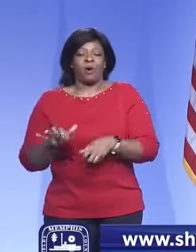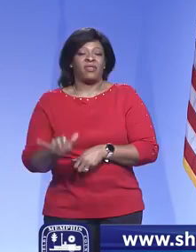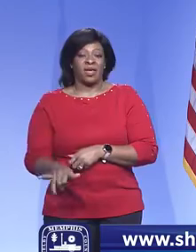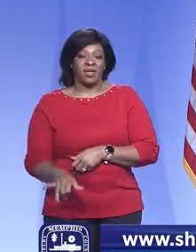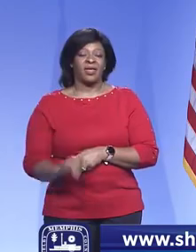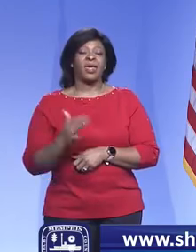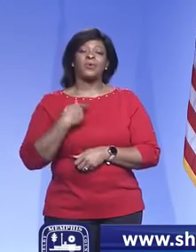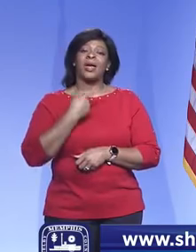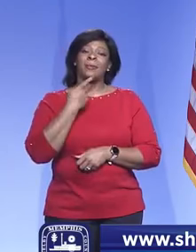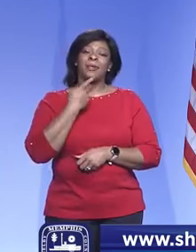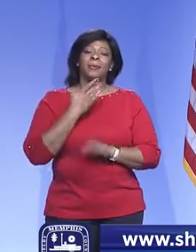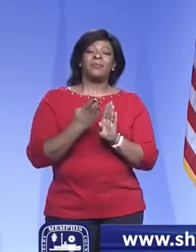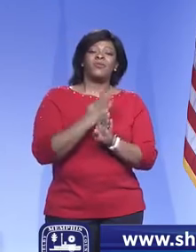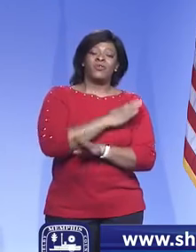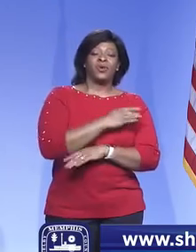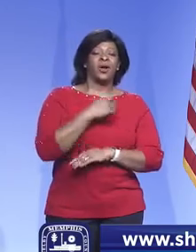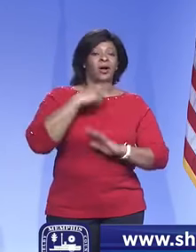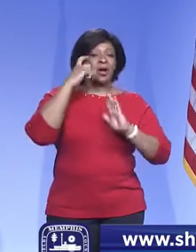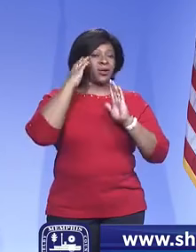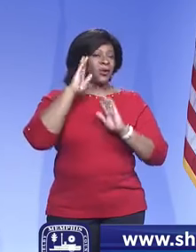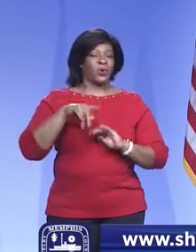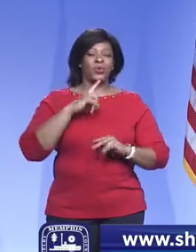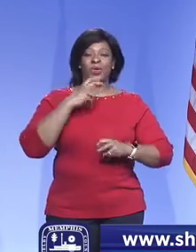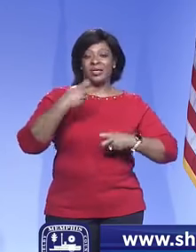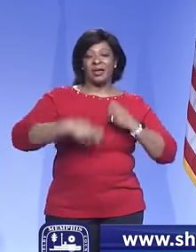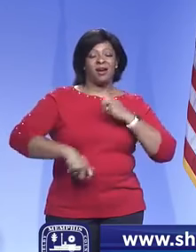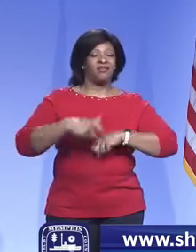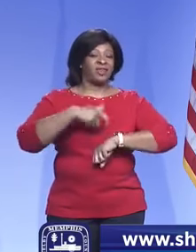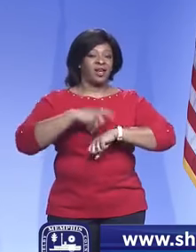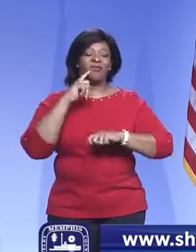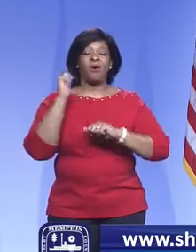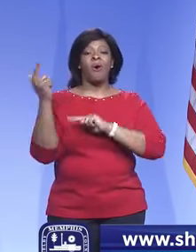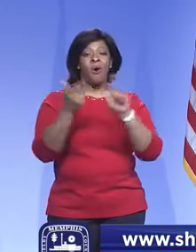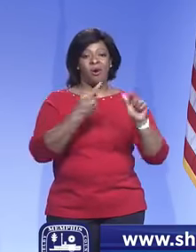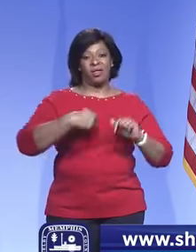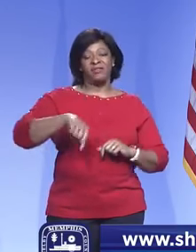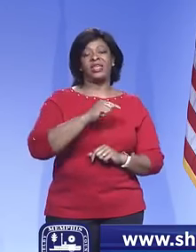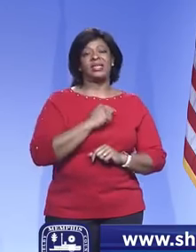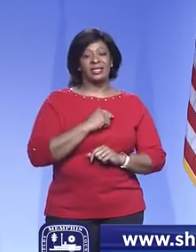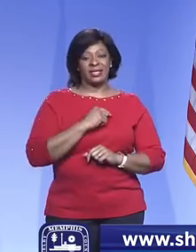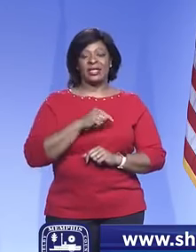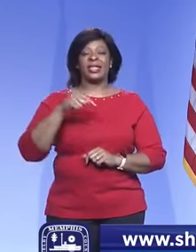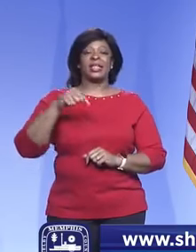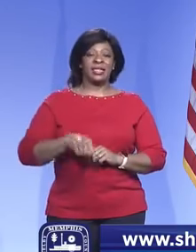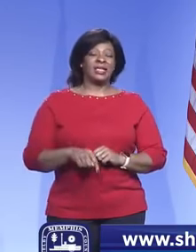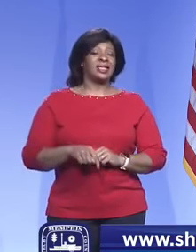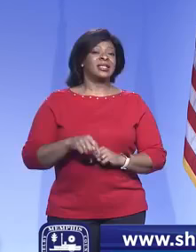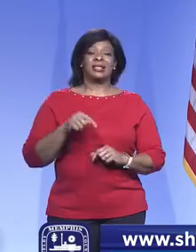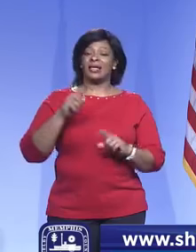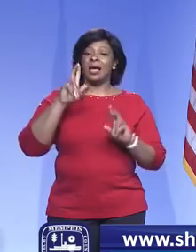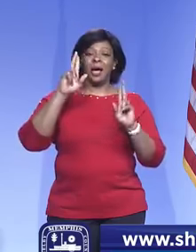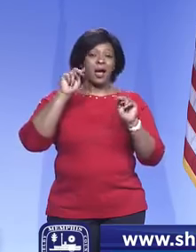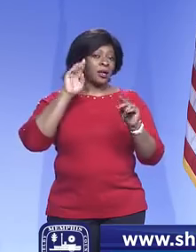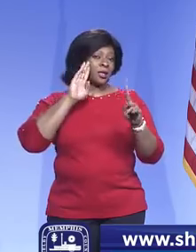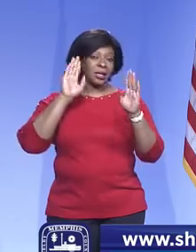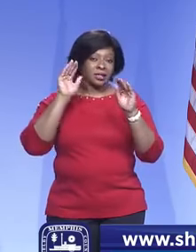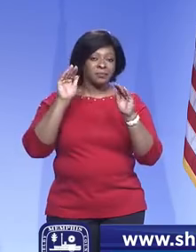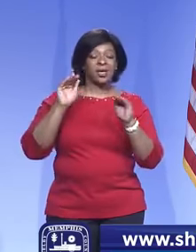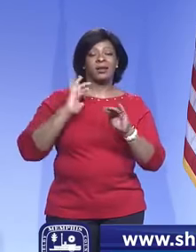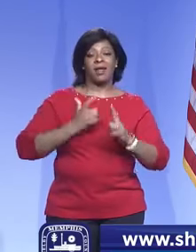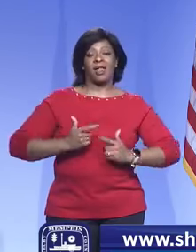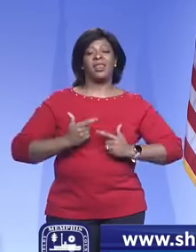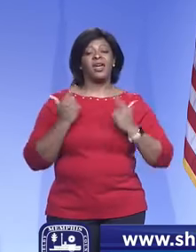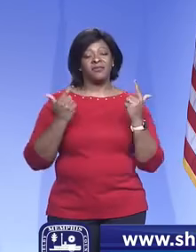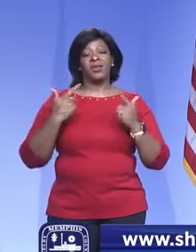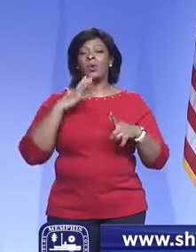why I said early on, I know this is a very difficult time for all of us. This is unprecedented in our lifetimes. It's